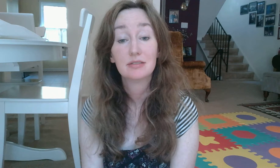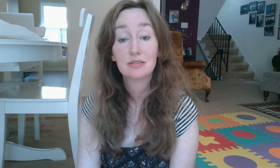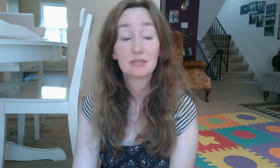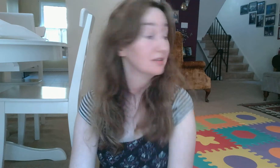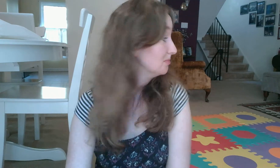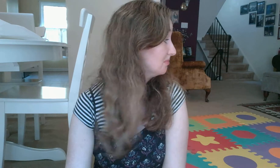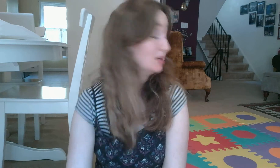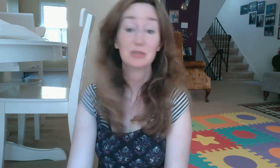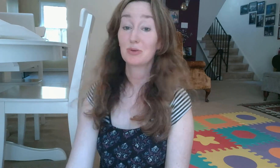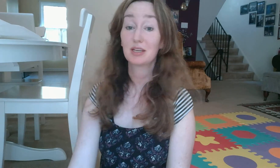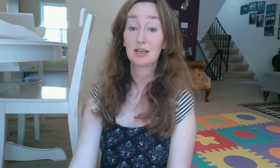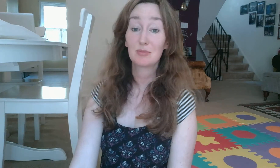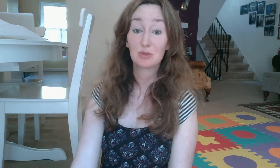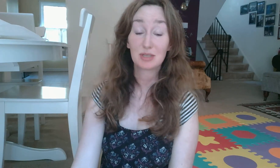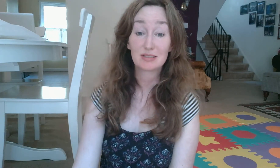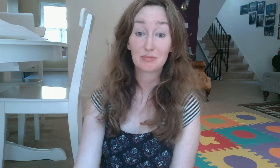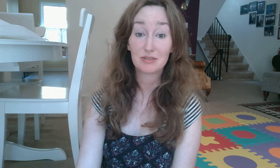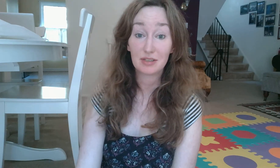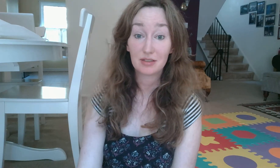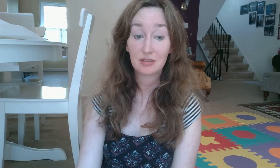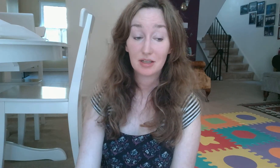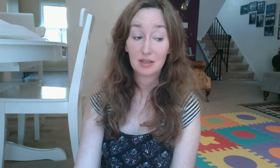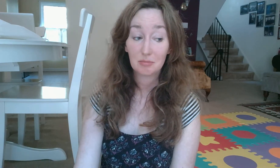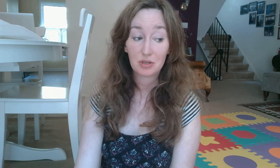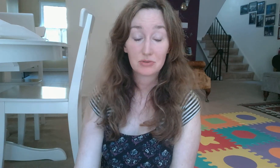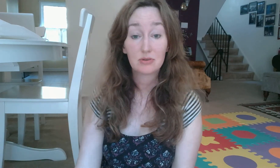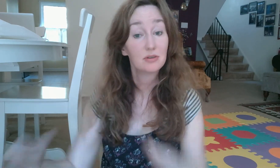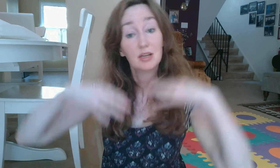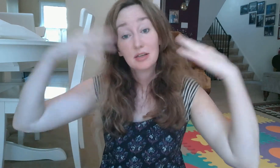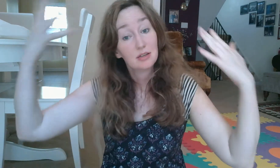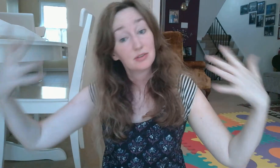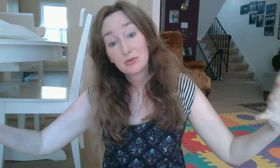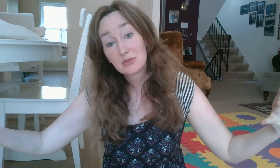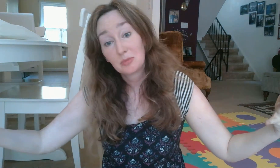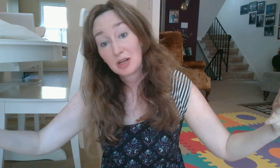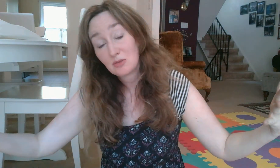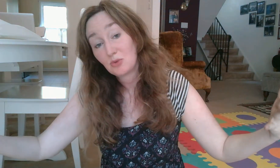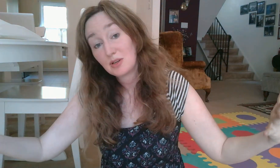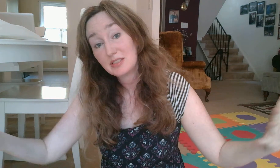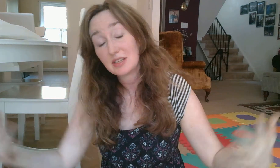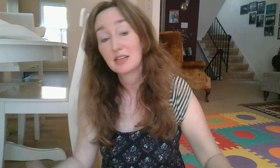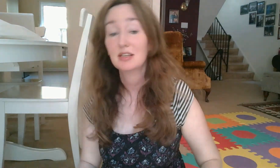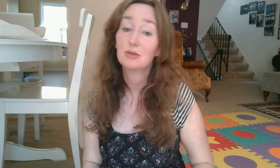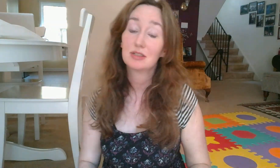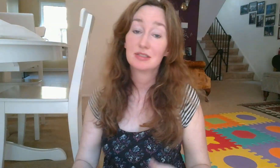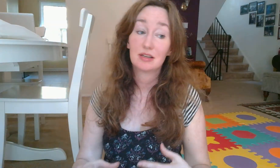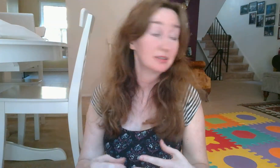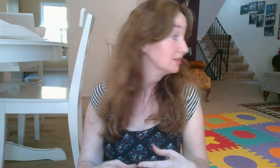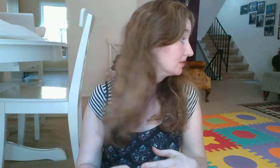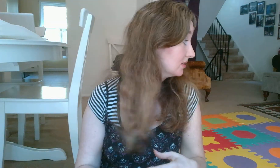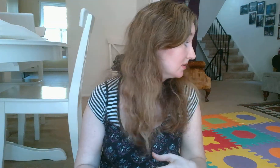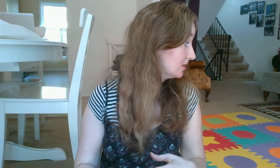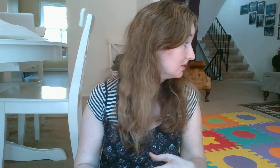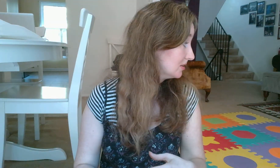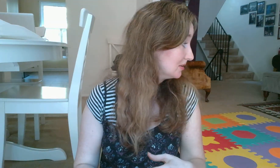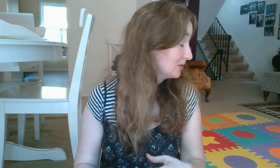And baby's waking up, so I'm gonna stop this video. But those are some random words that you can sign